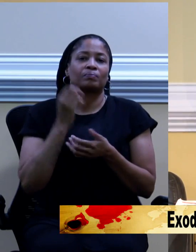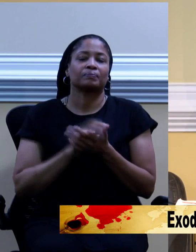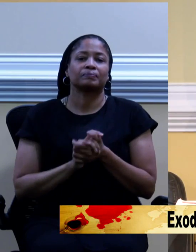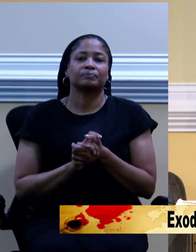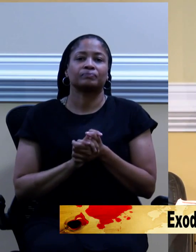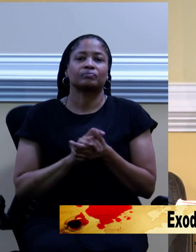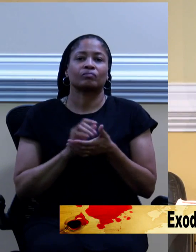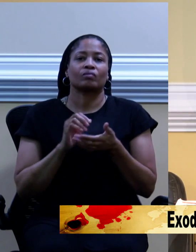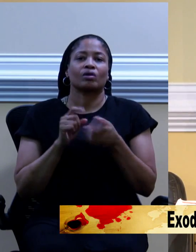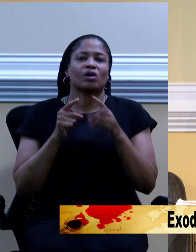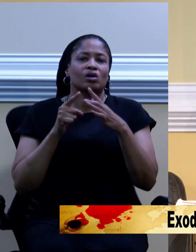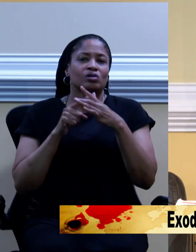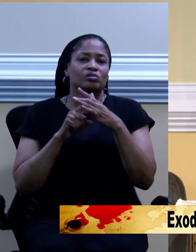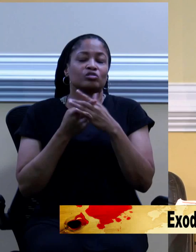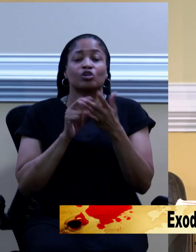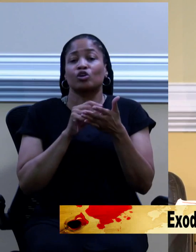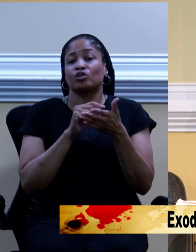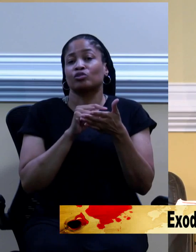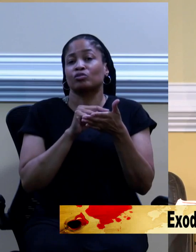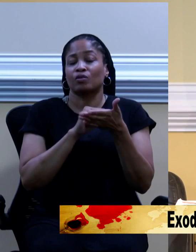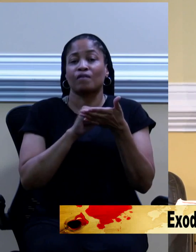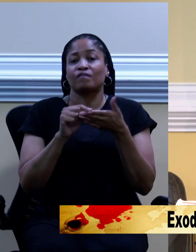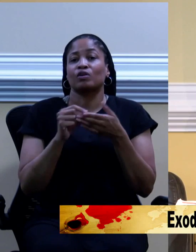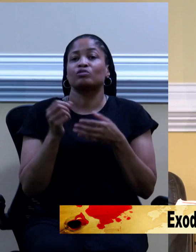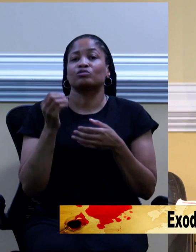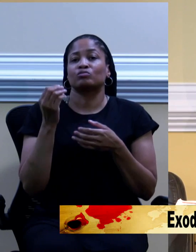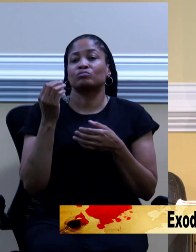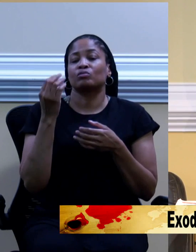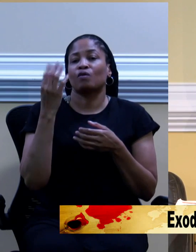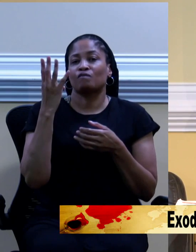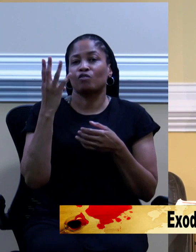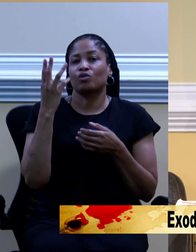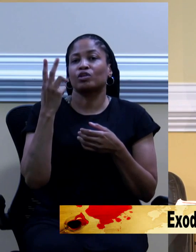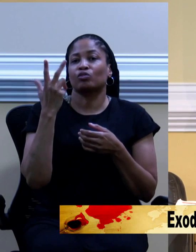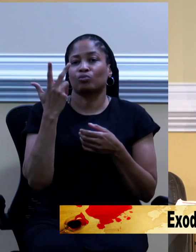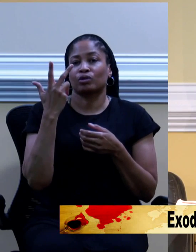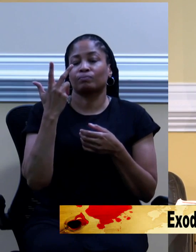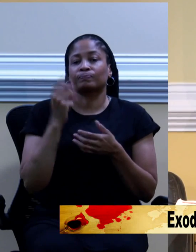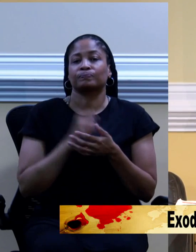And we're going to start at verse 43. Exodus 12